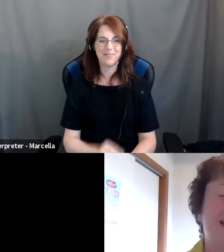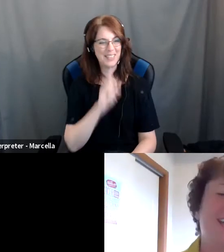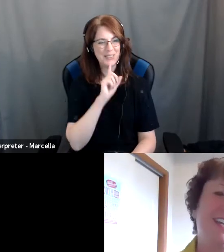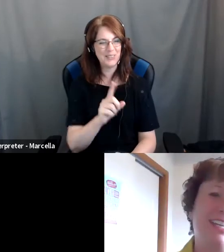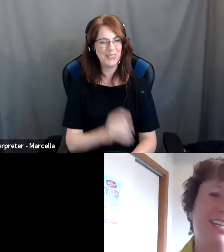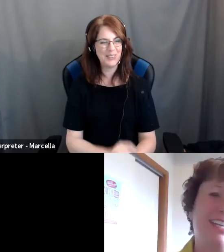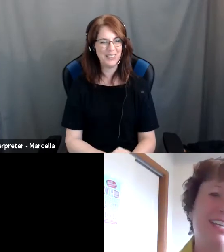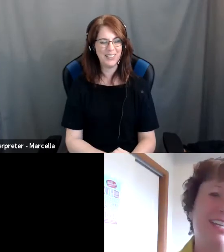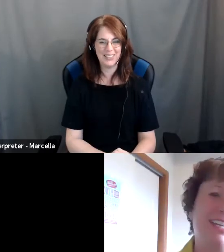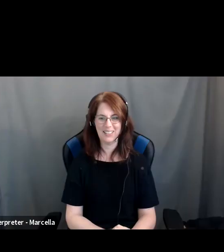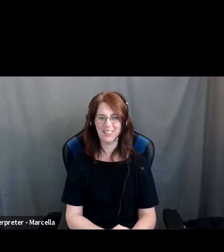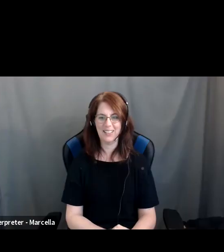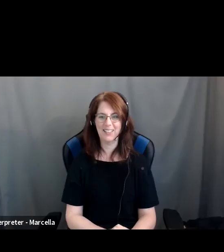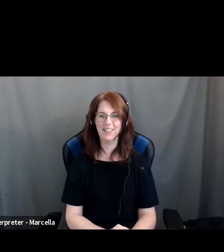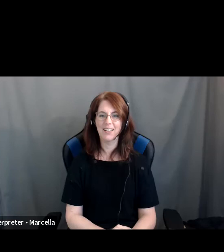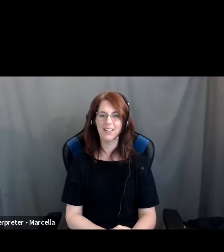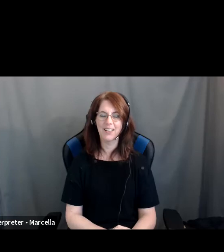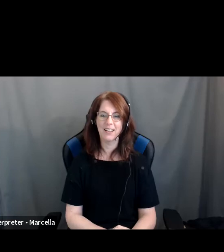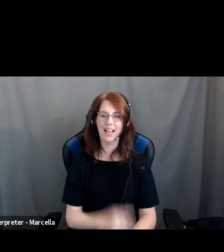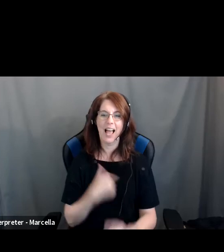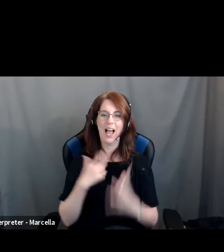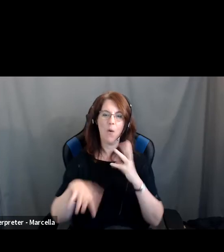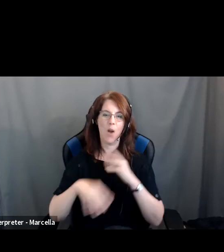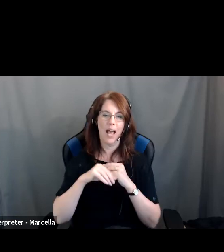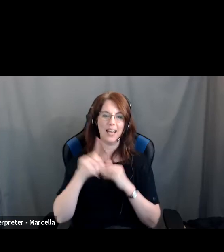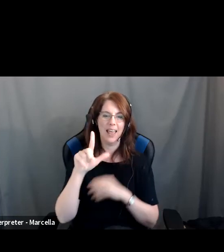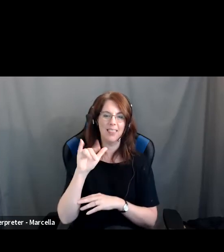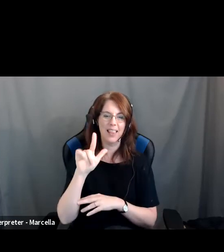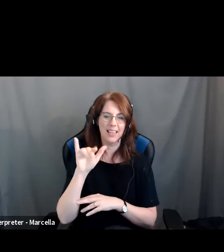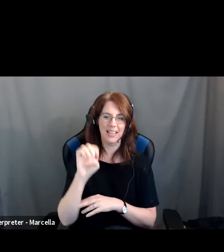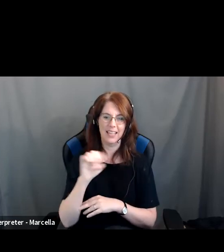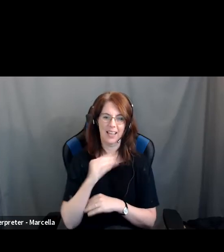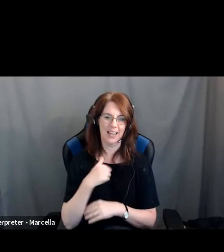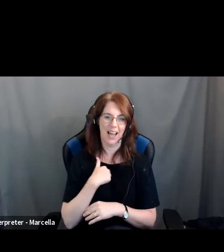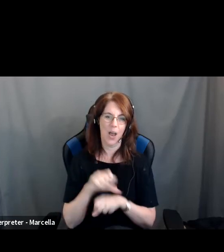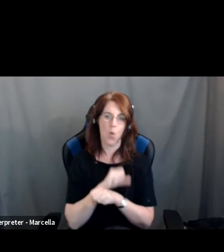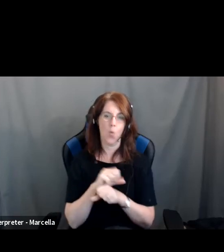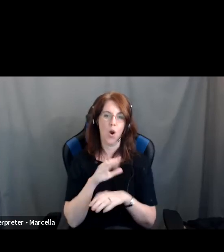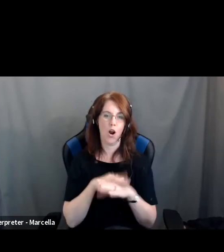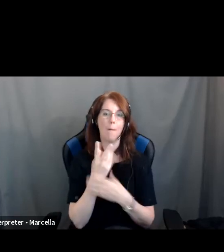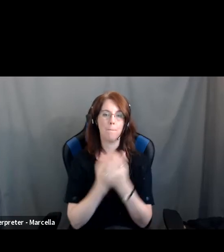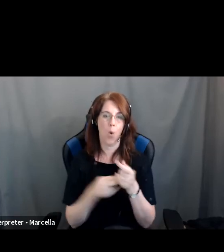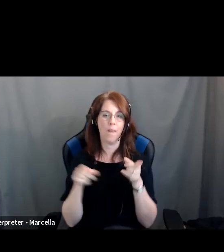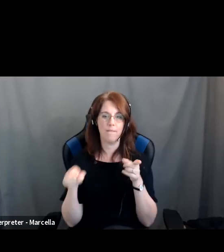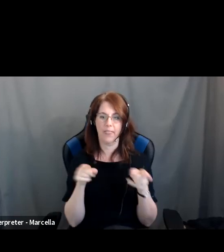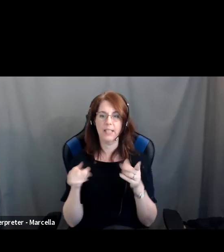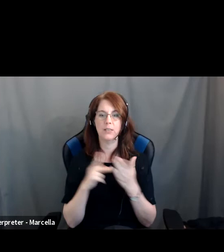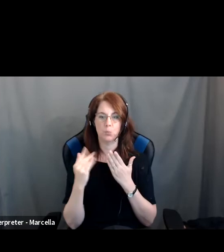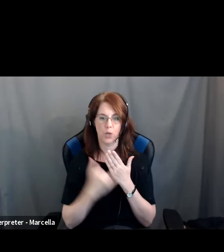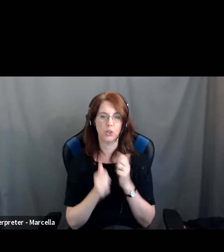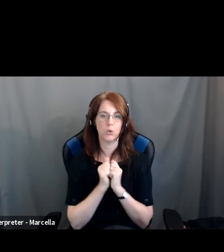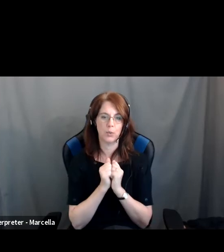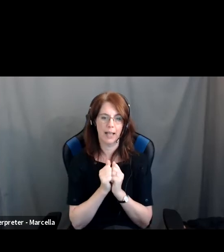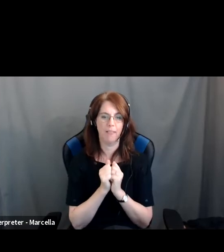Sure. And I want to add that Lily and I work on both of these projects together, along